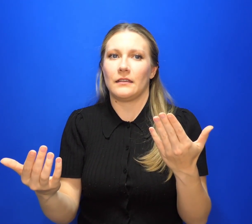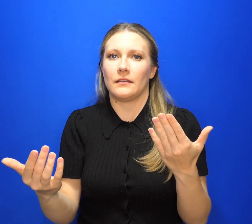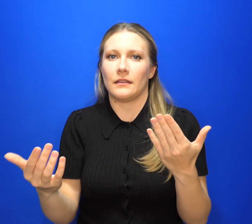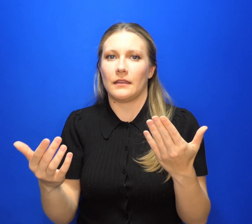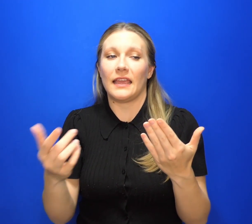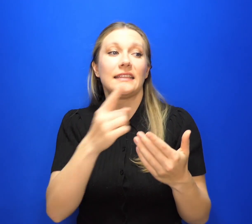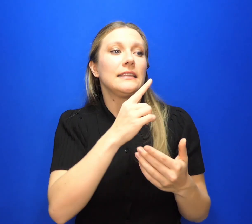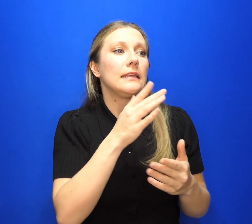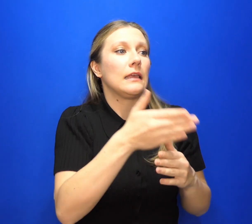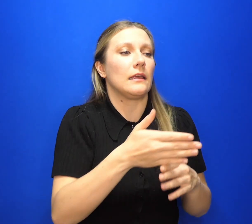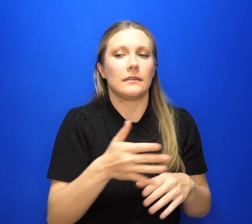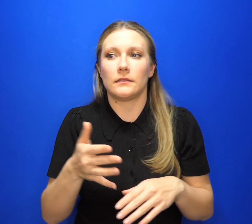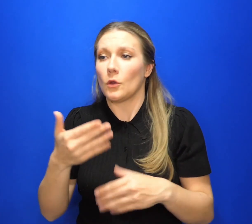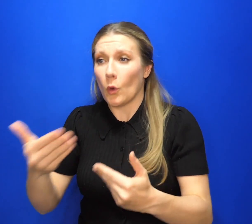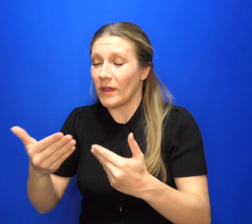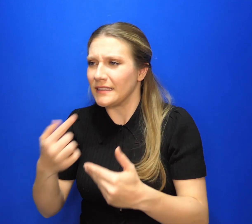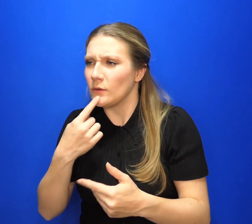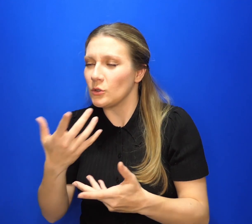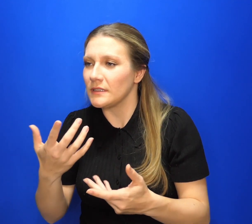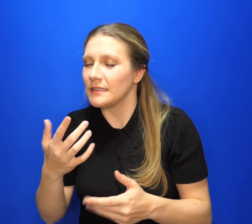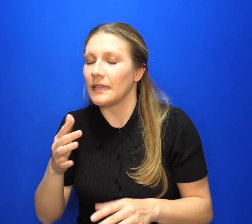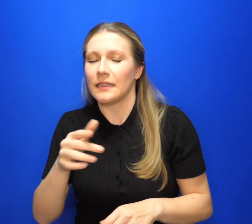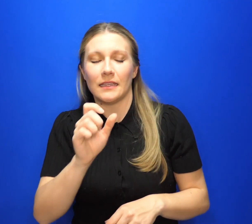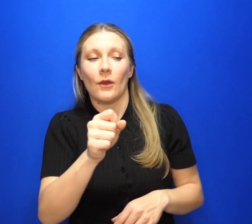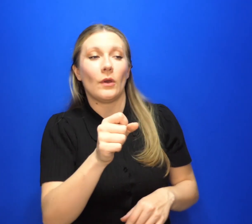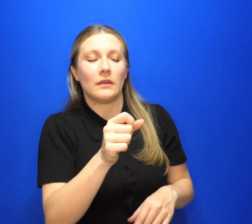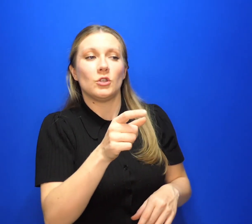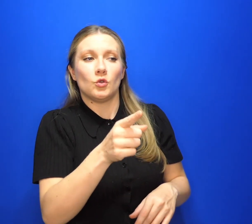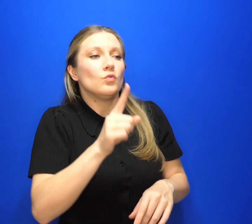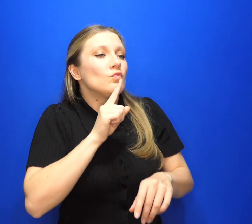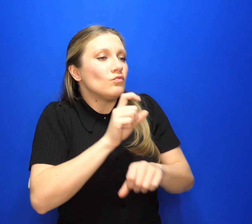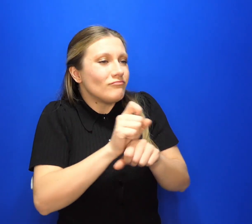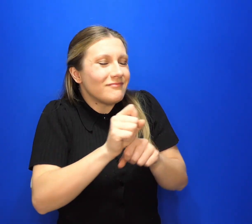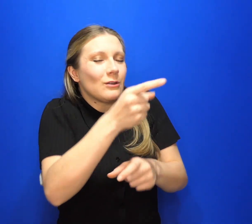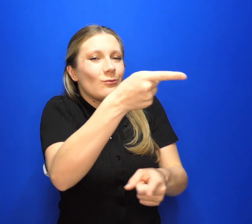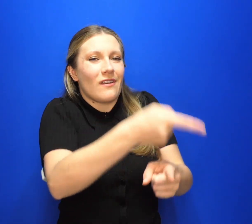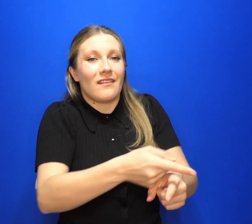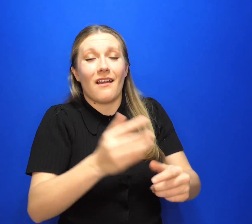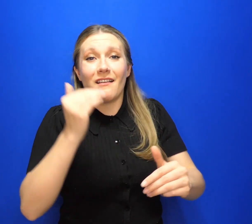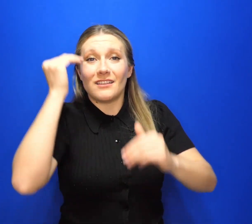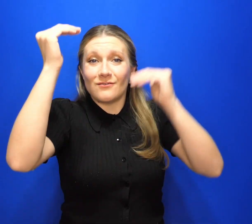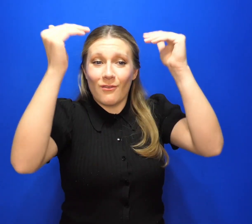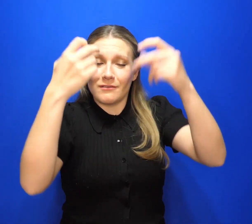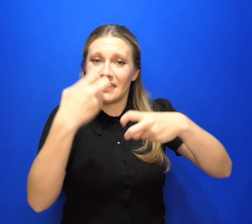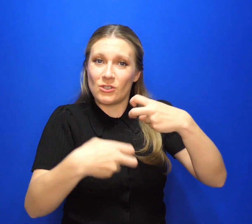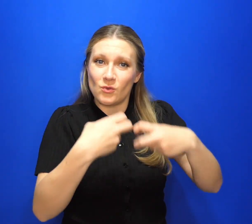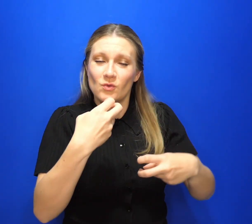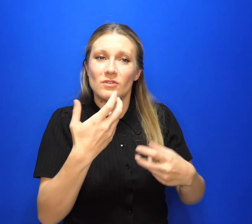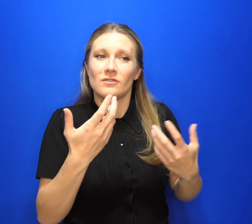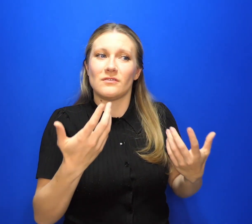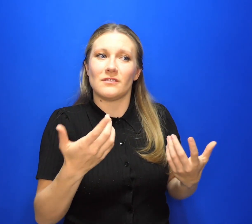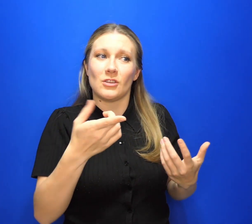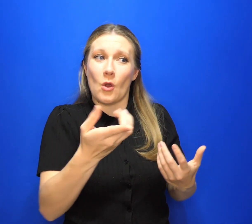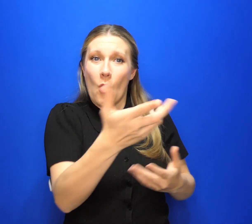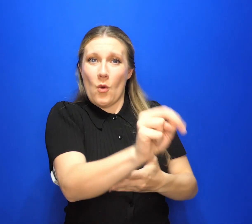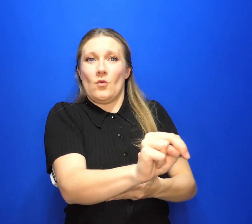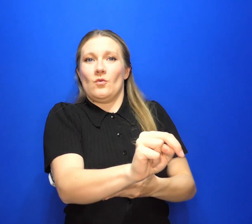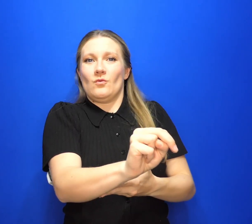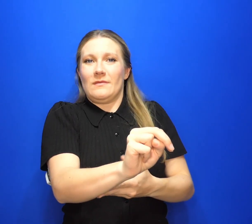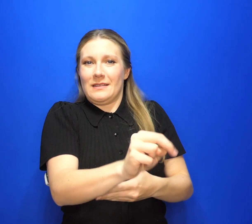go ahead. Say what you're going to say. I'm sorry. No, I was going to say you're absolutely right. Adult issues are your own to manage to